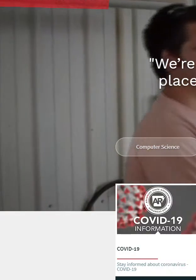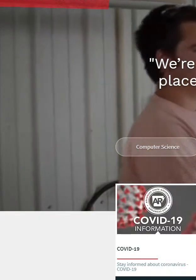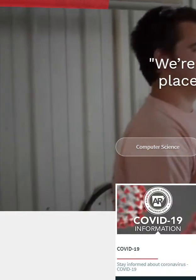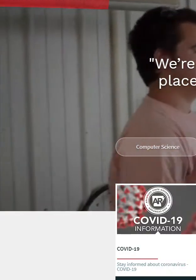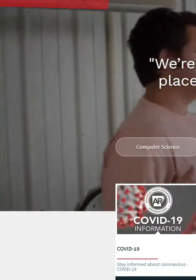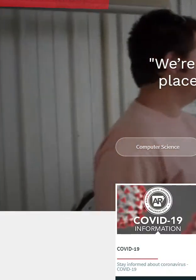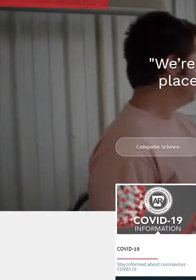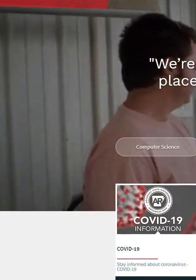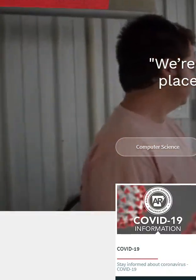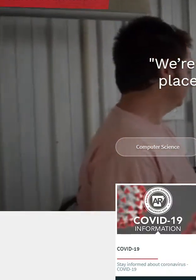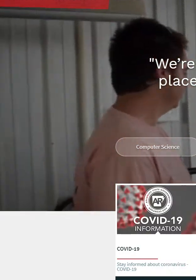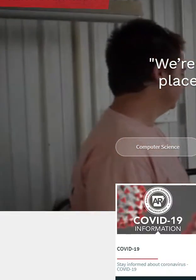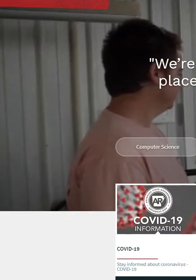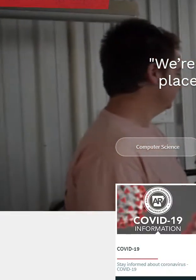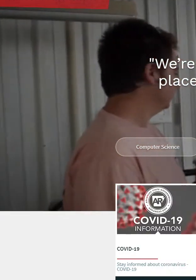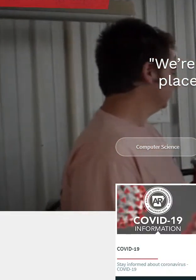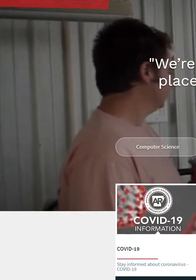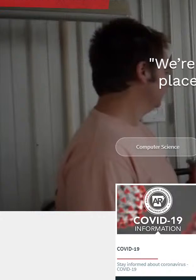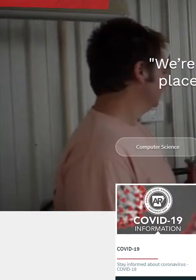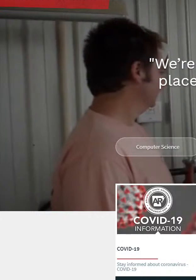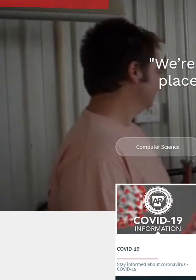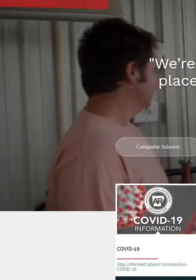Two. Ones and the twos.